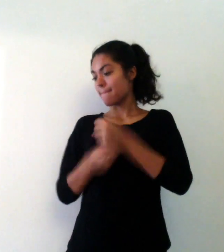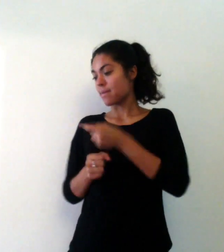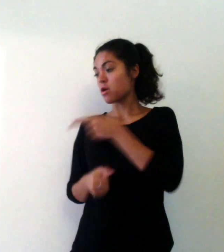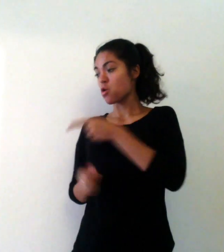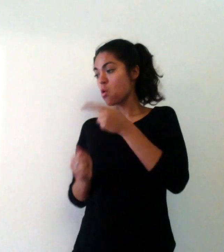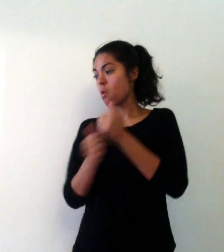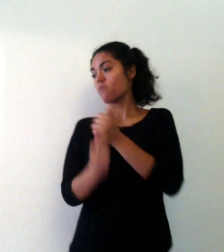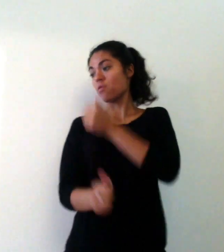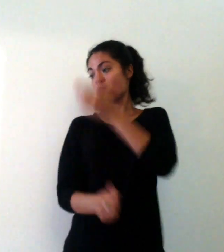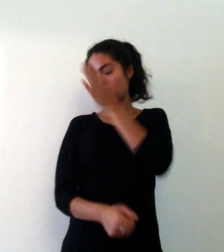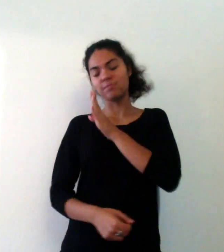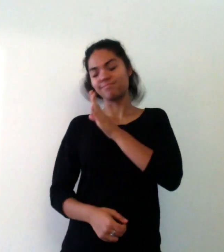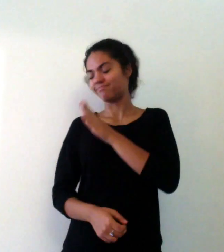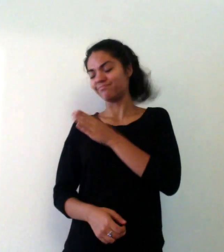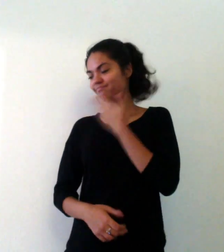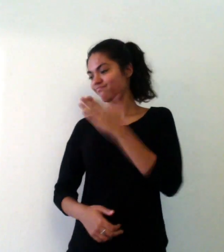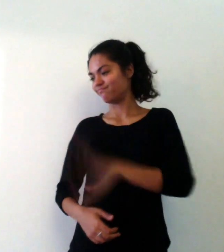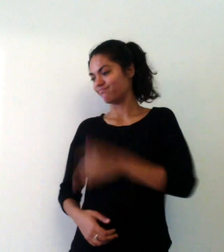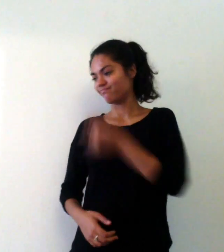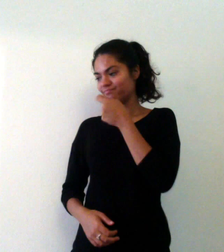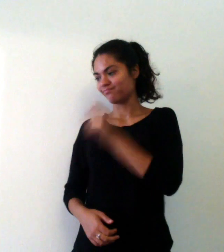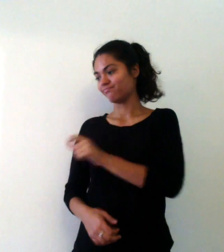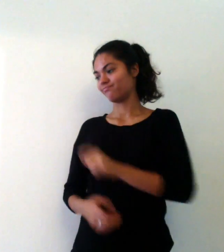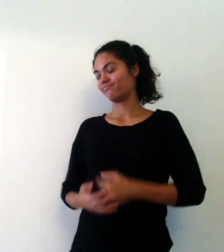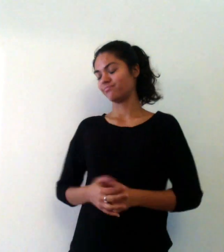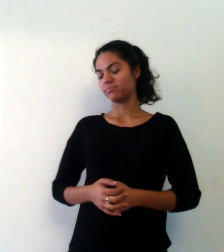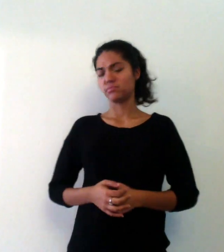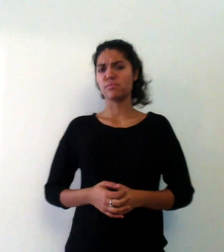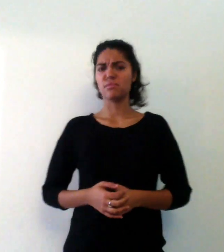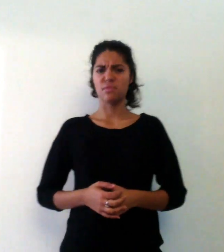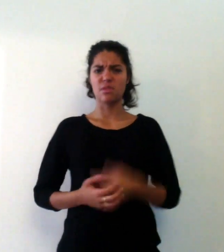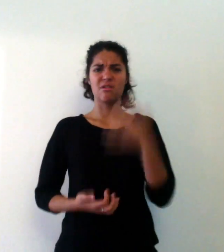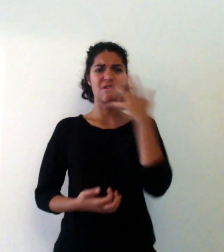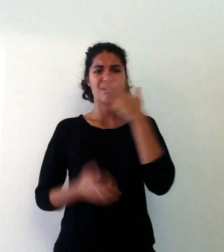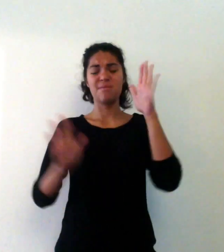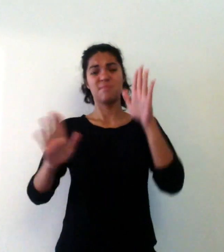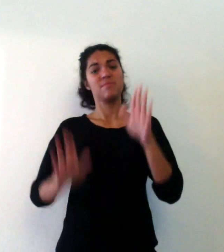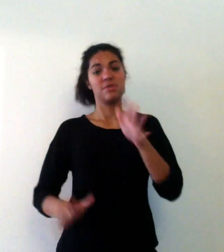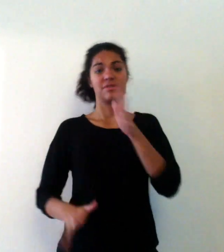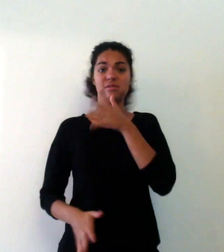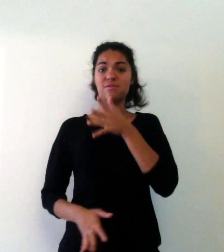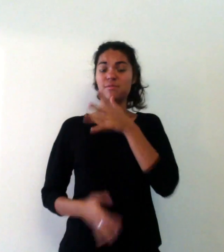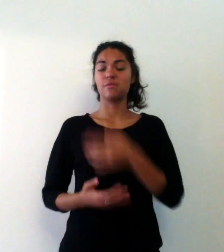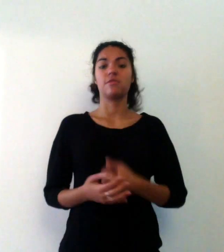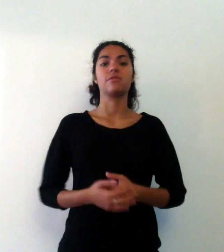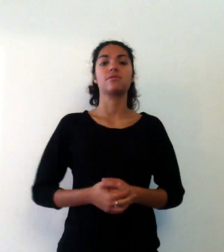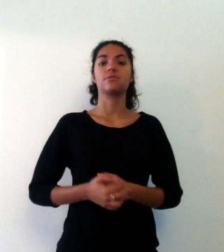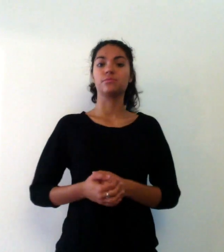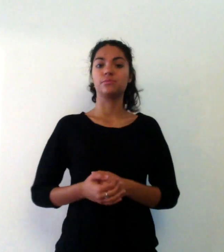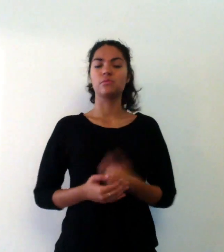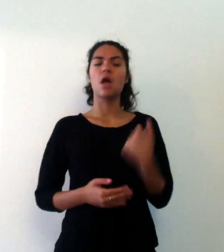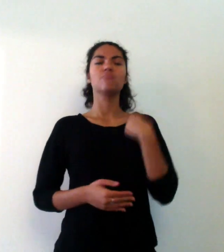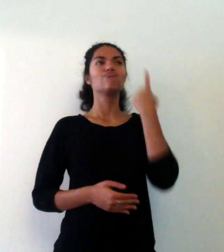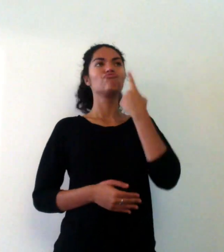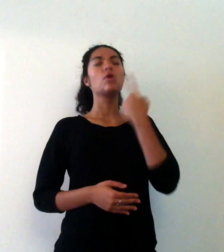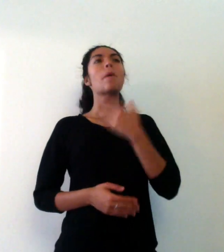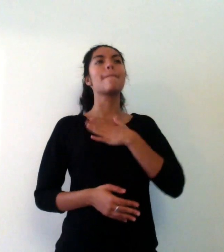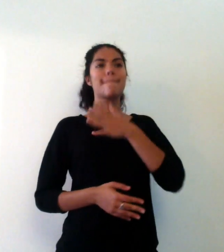I think of my own mom, who is now with the Lord, gave up an enormous opportunity to move to the West alone